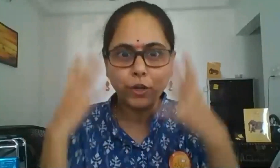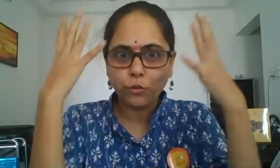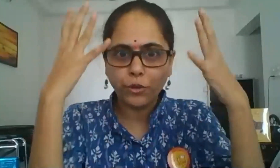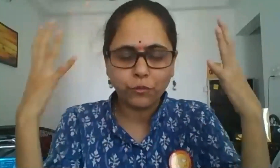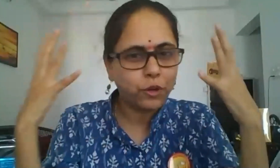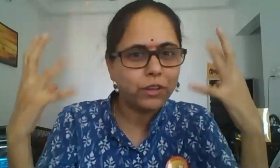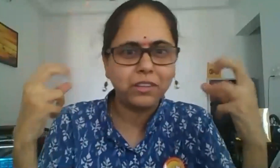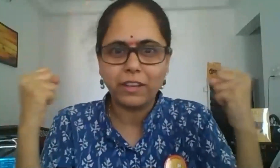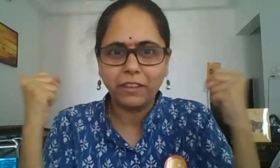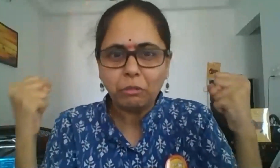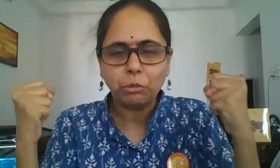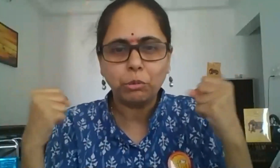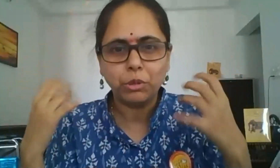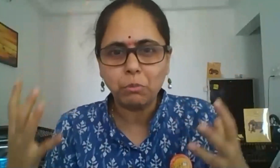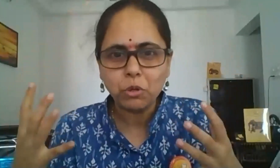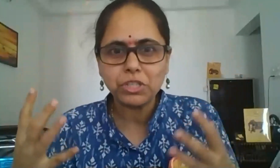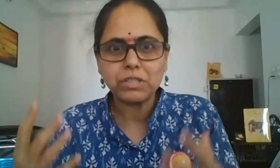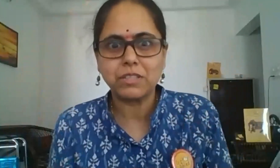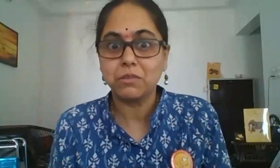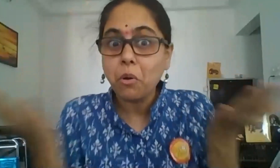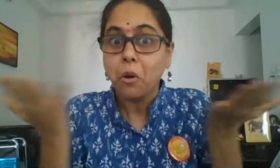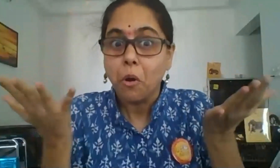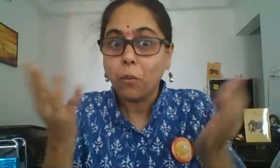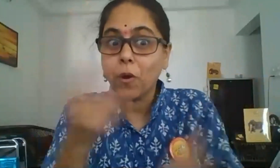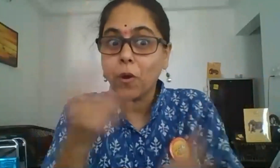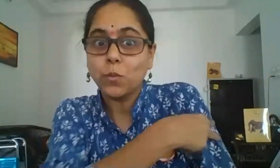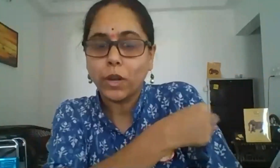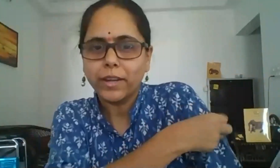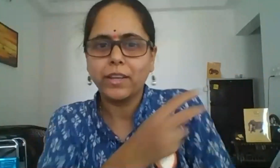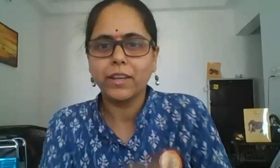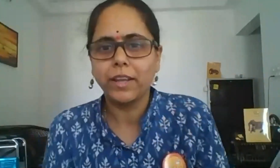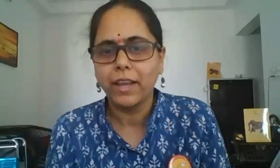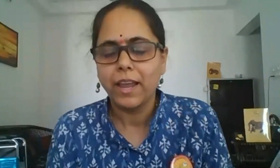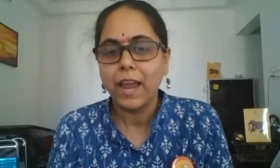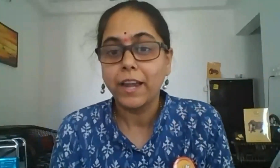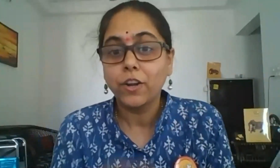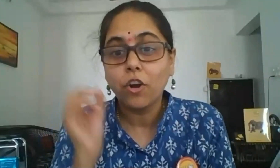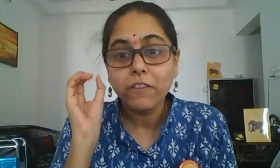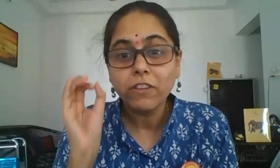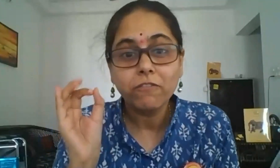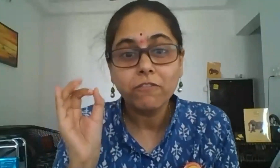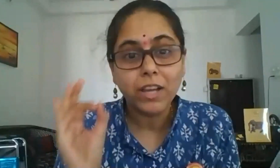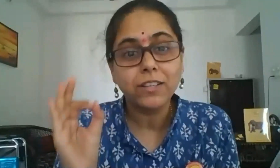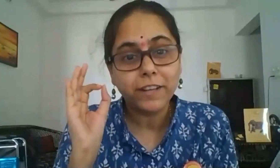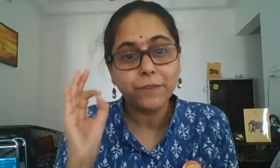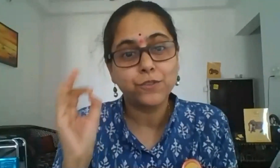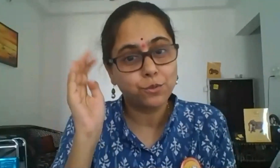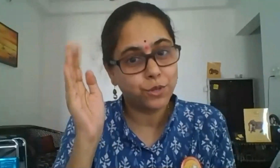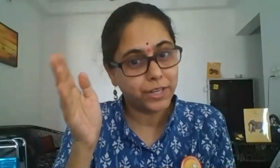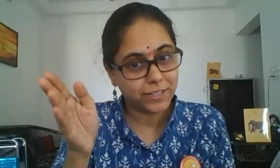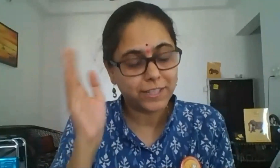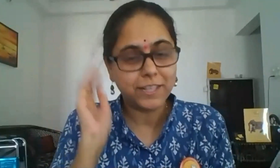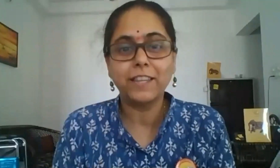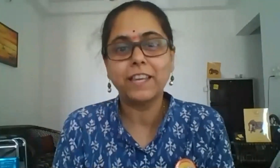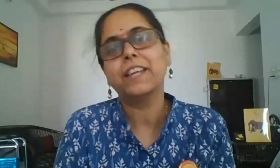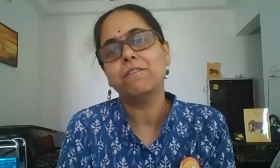with full emotions, what is volunteering? And not even one deaf student sitting there gave me